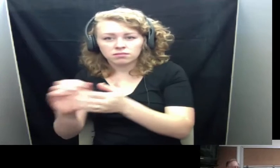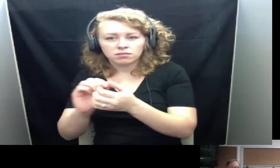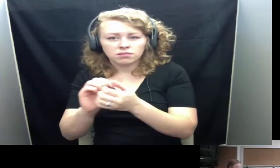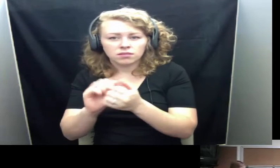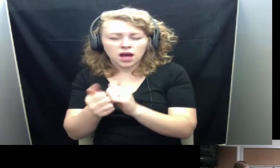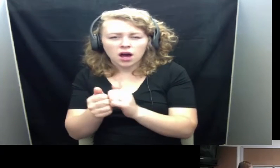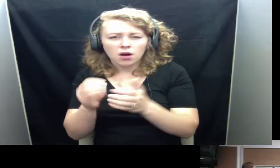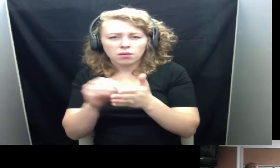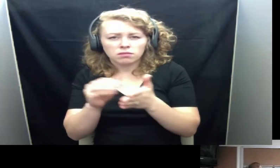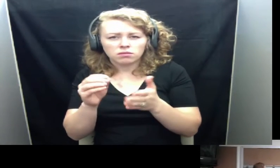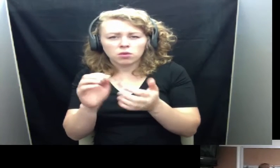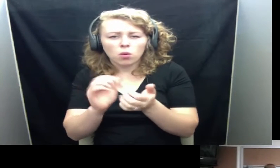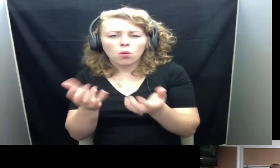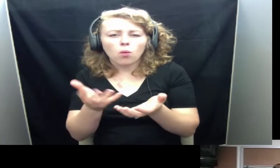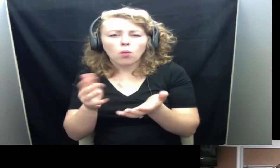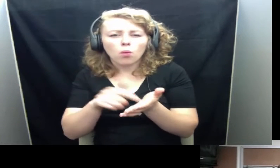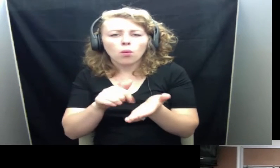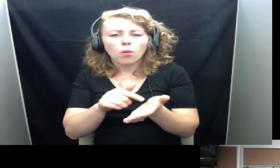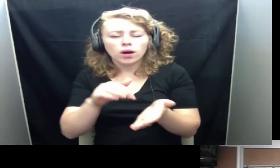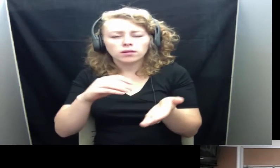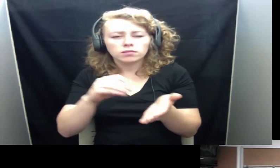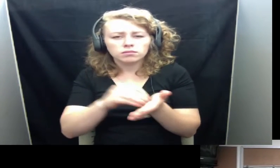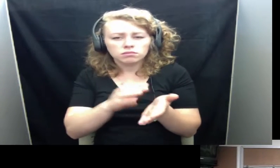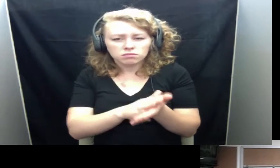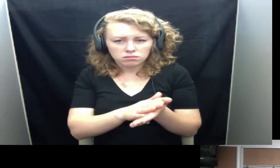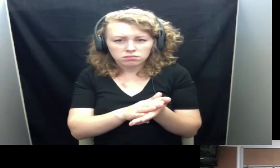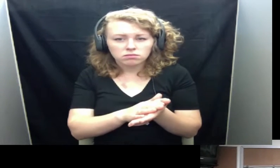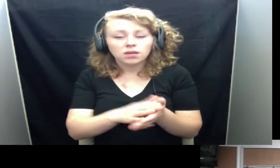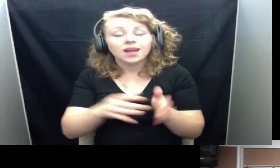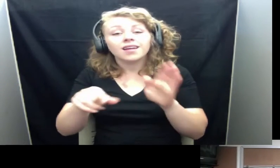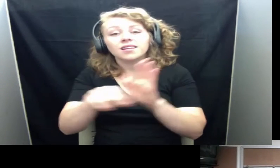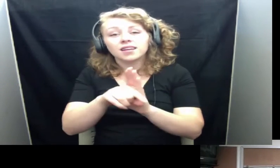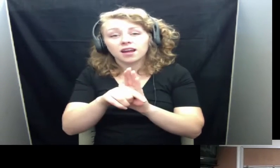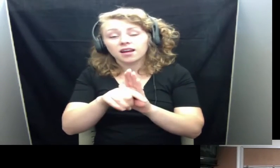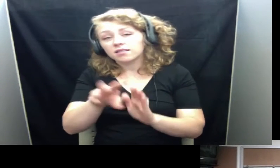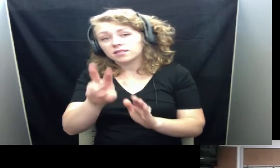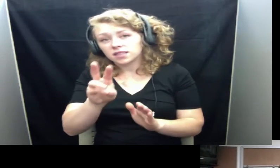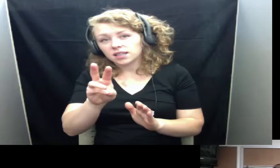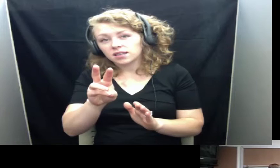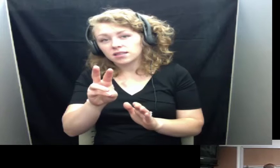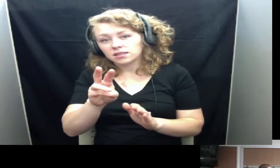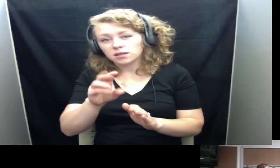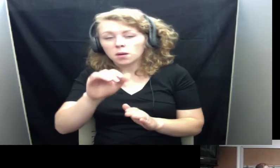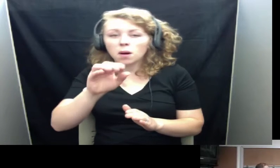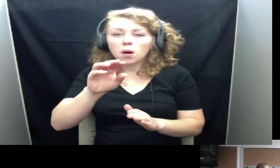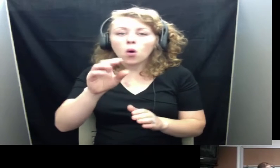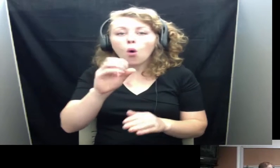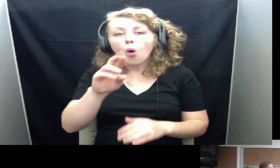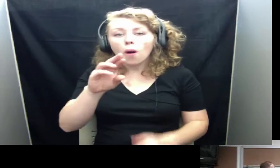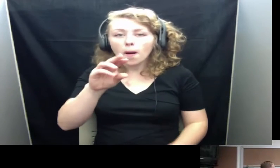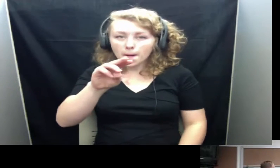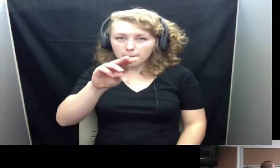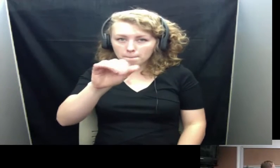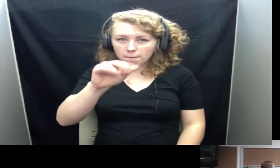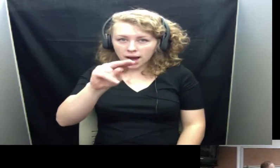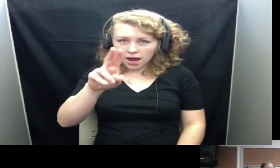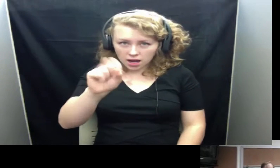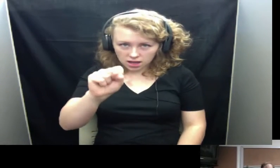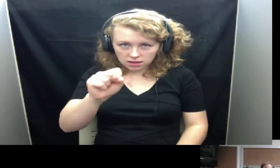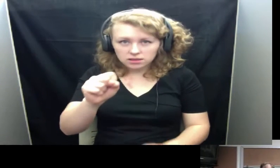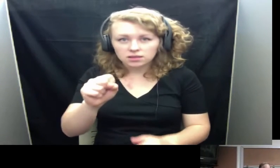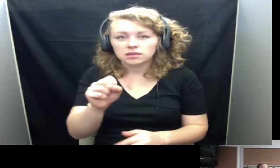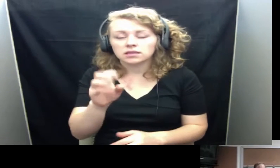-6. -6. There you go. Or -6 yards. Probably should keep the label with it. So there's all sorts